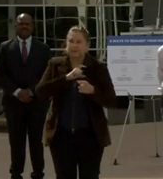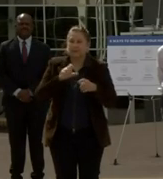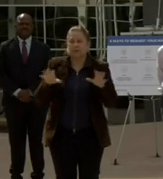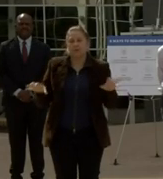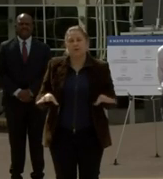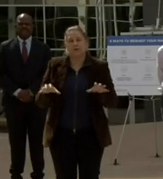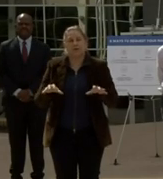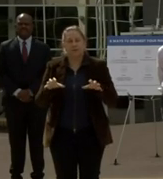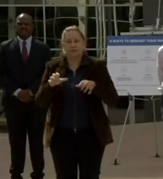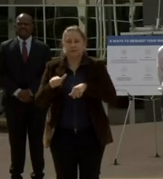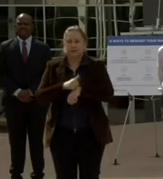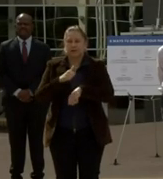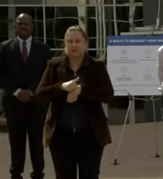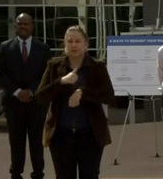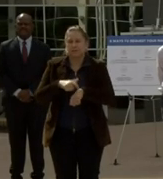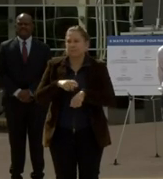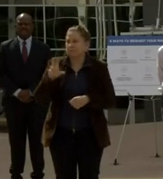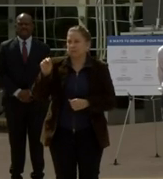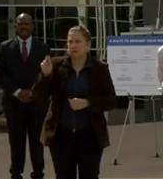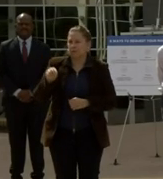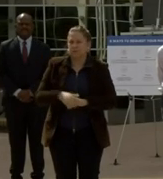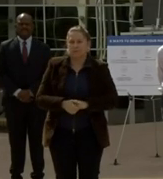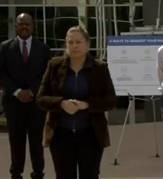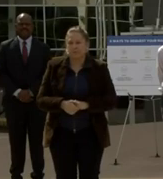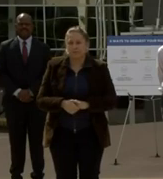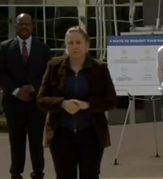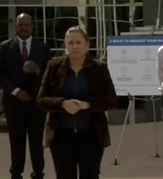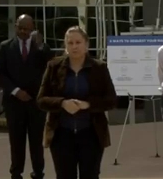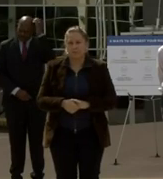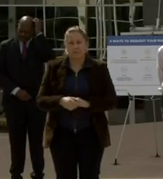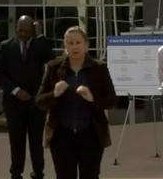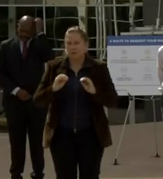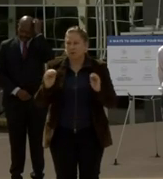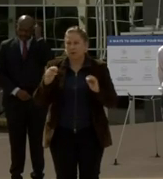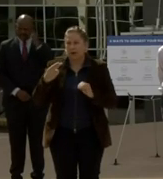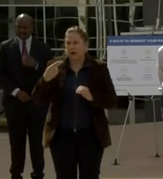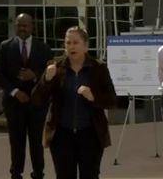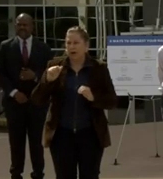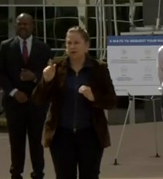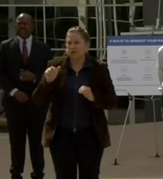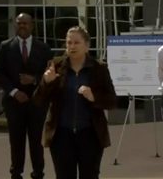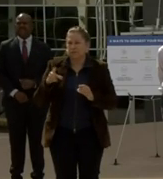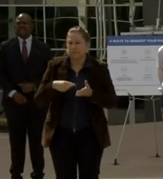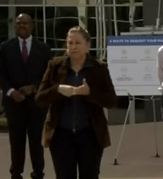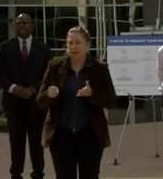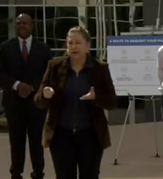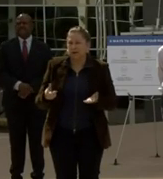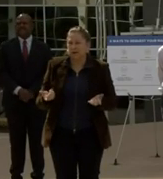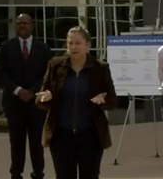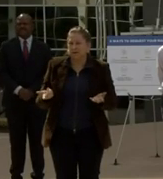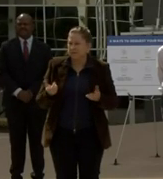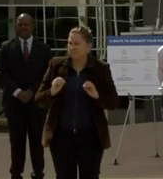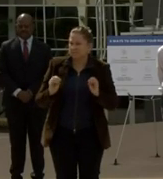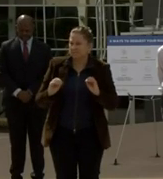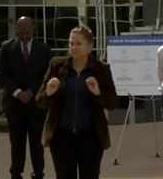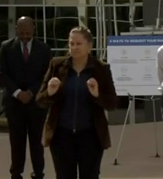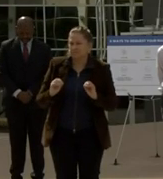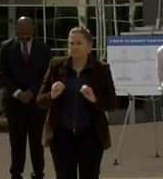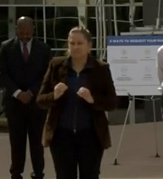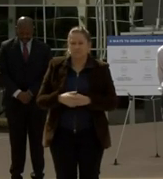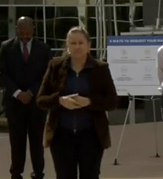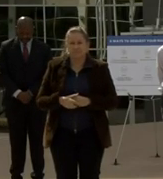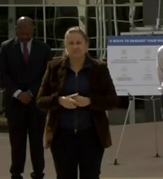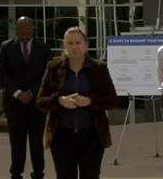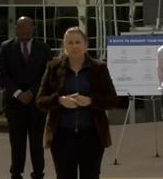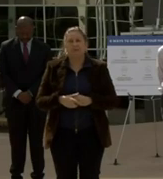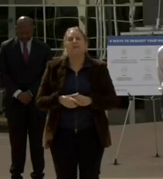not. So they do not get hazard pay? Nobody gets hazard pay. And I understand that work is